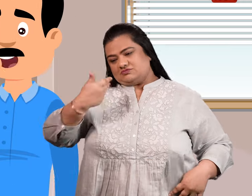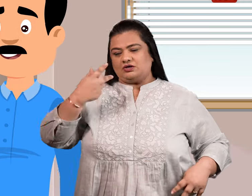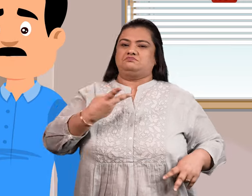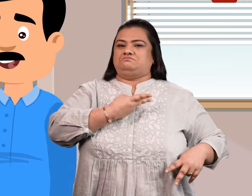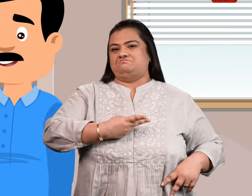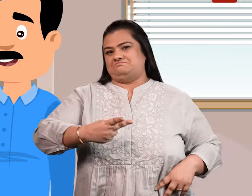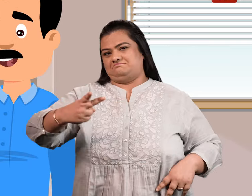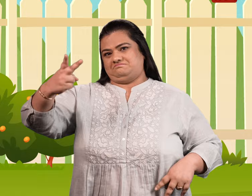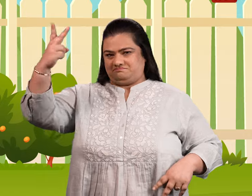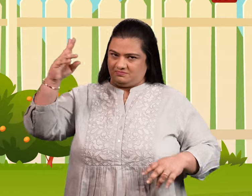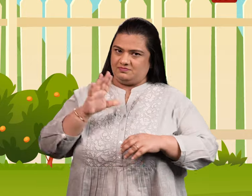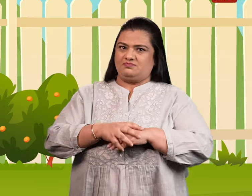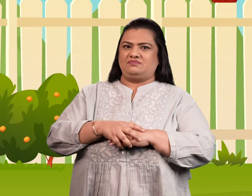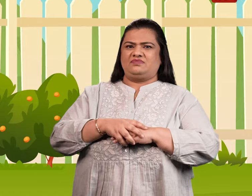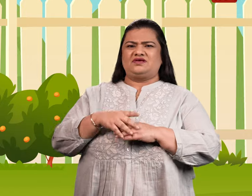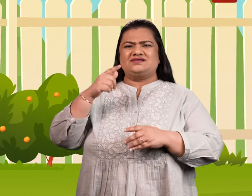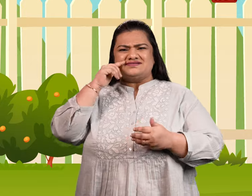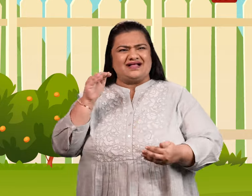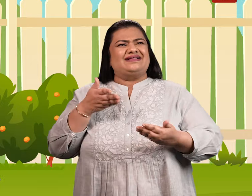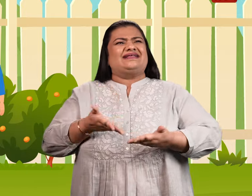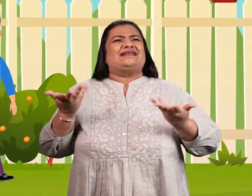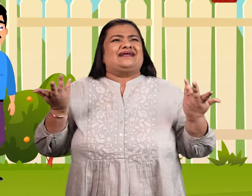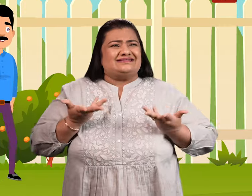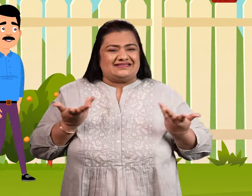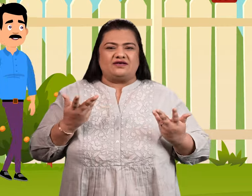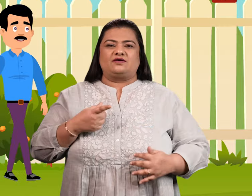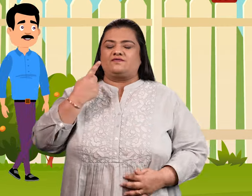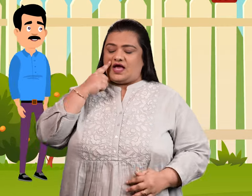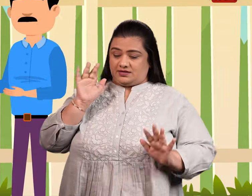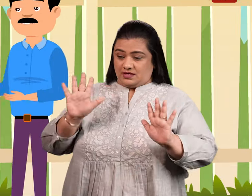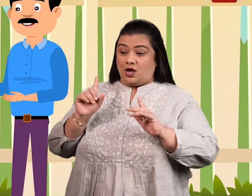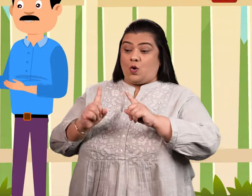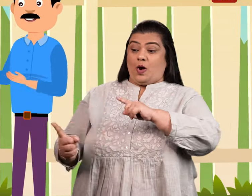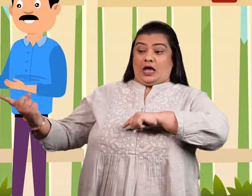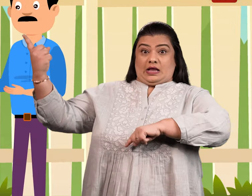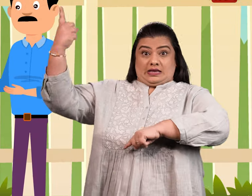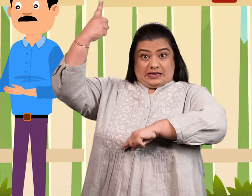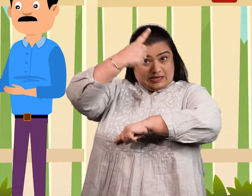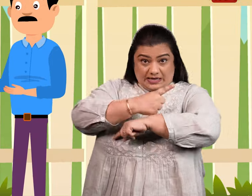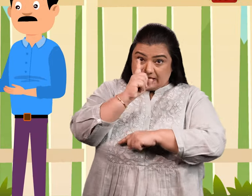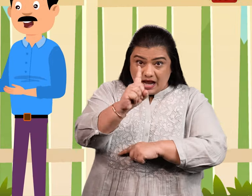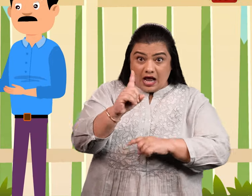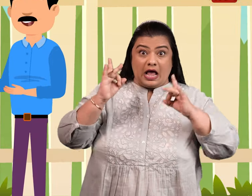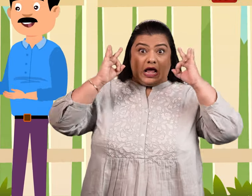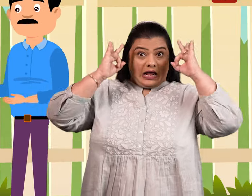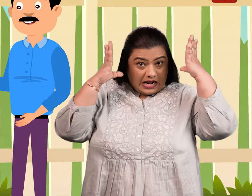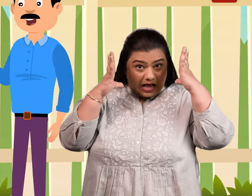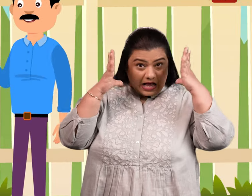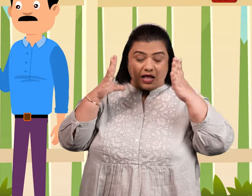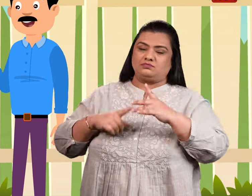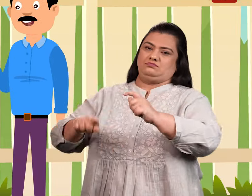to the fence. Come on." The boy said, "But what is this for?" Father said, "In a